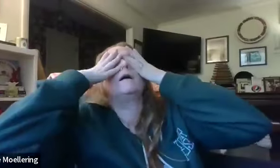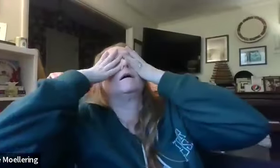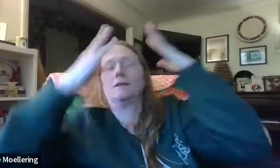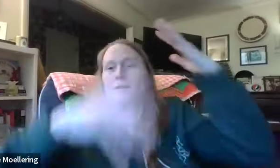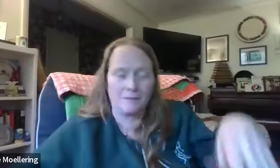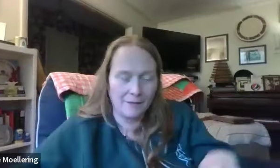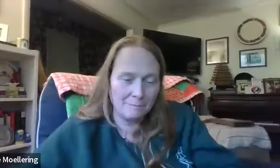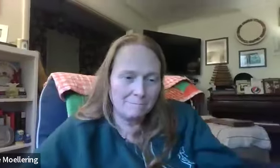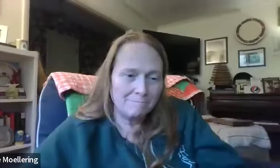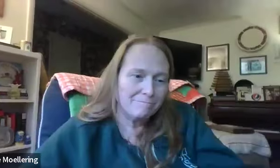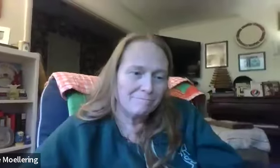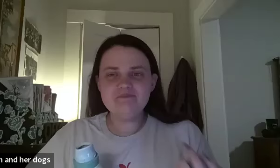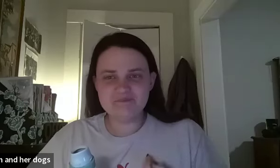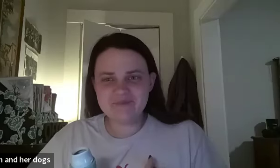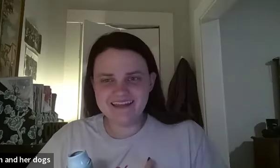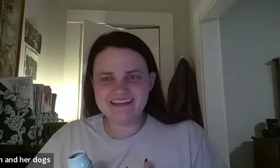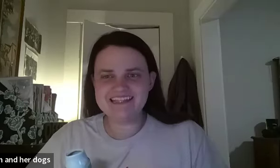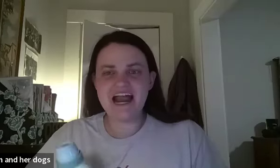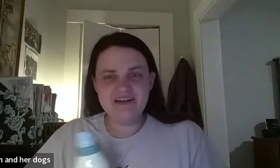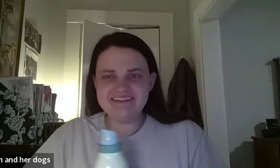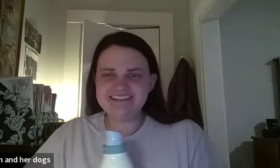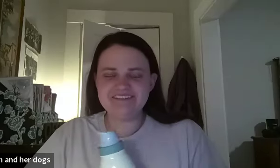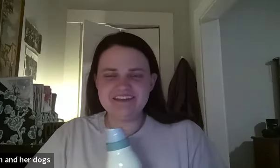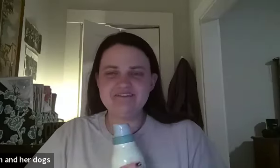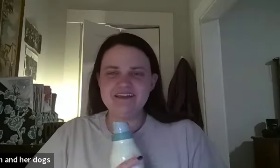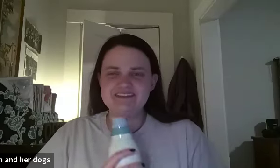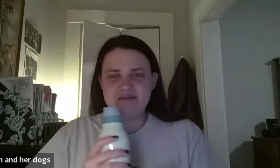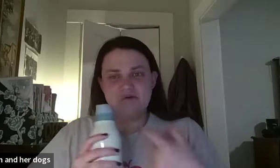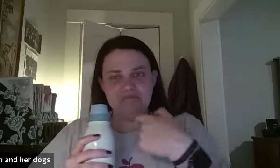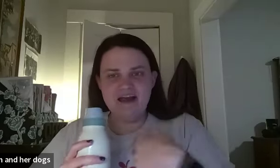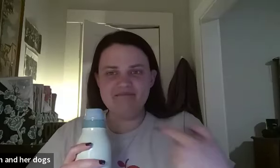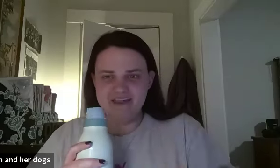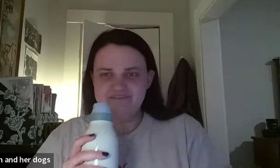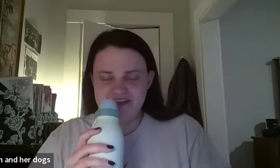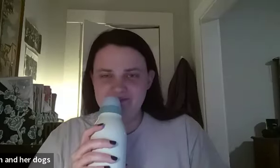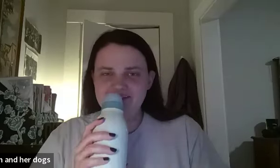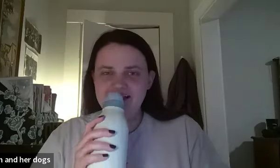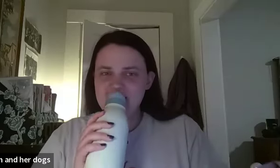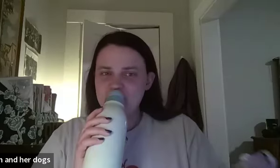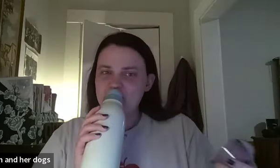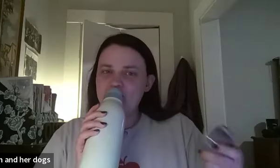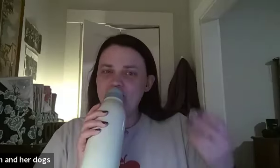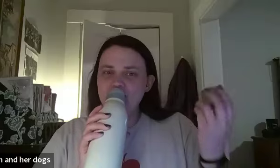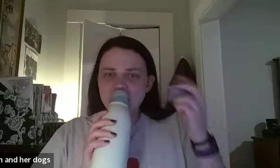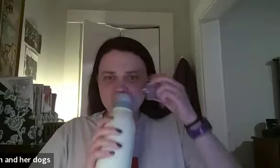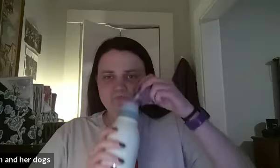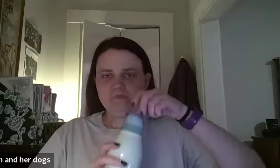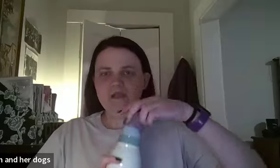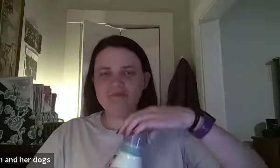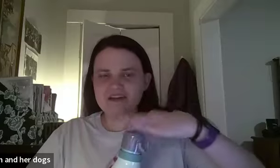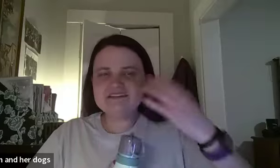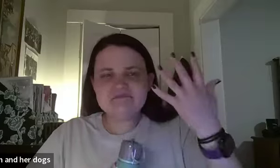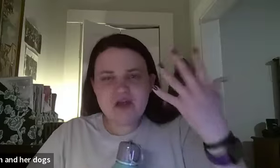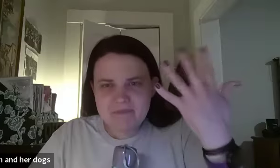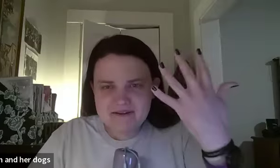oh, okay. Problem for me is that I always still think I'm like the same of my main family. Like because I'm not